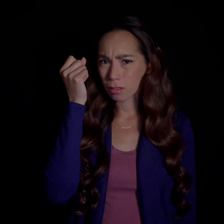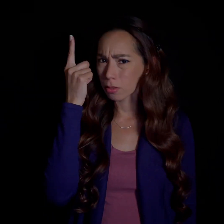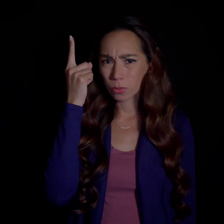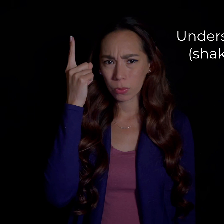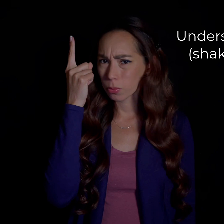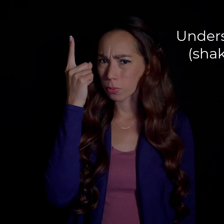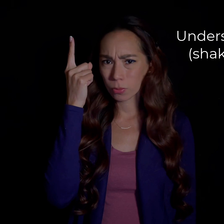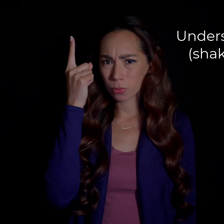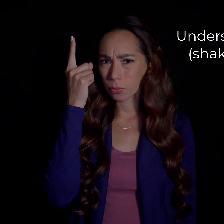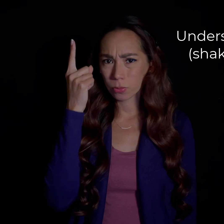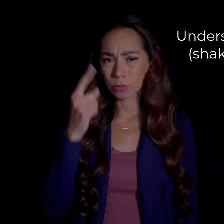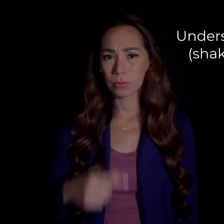I don't understand.